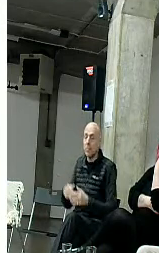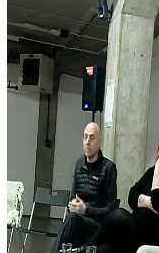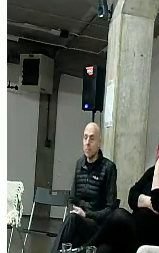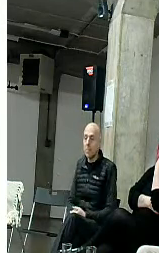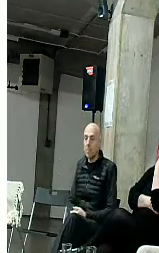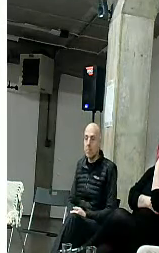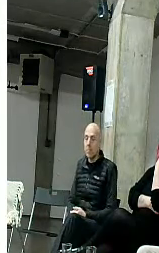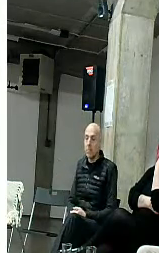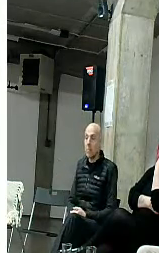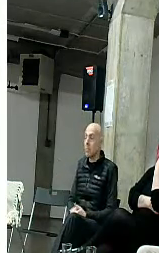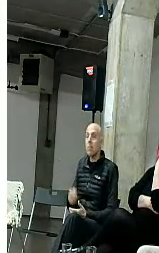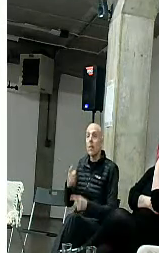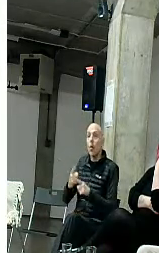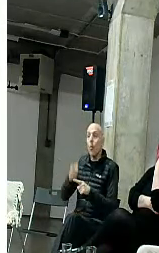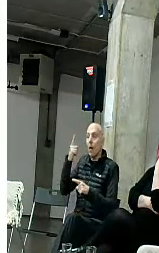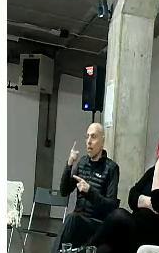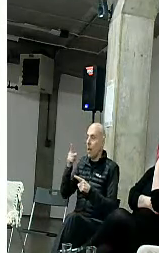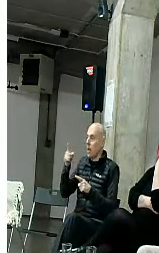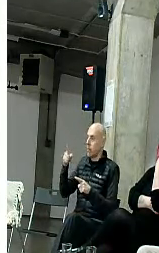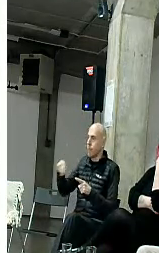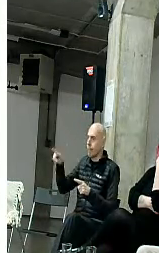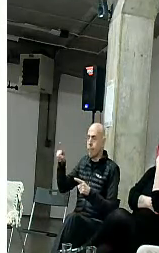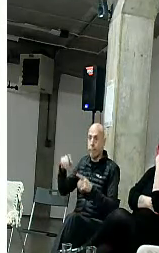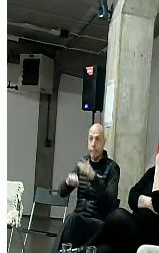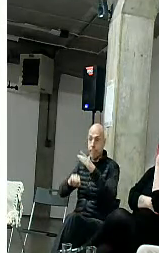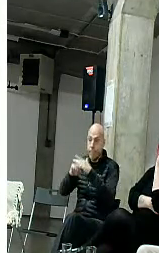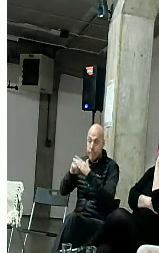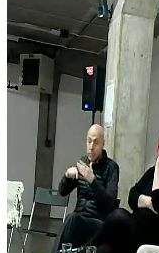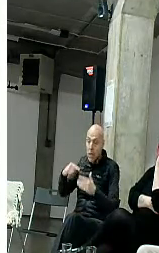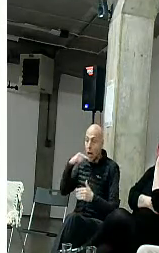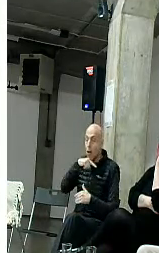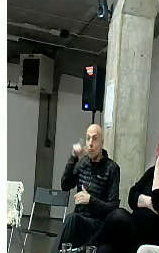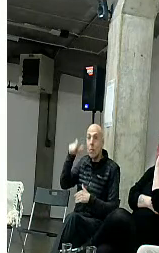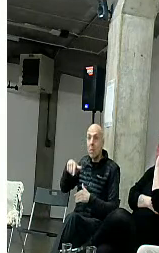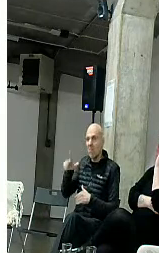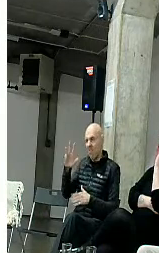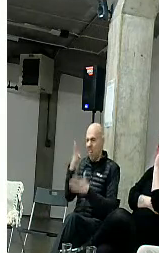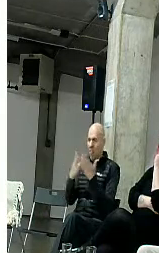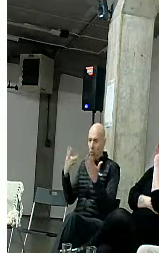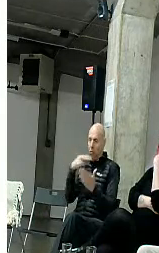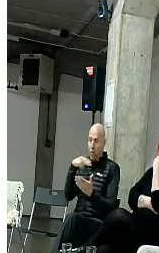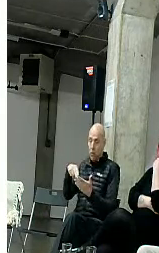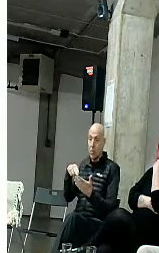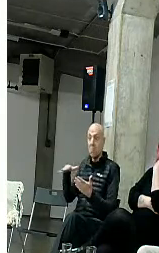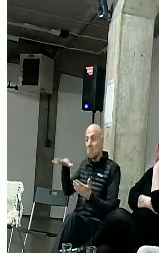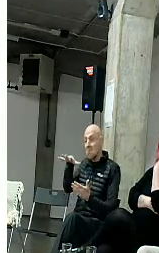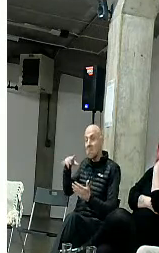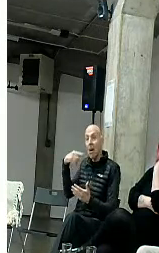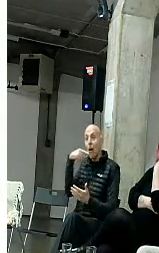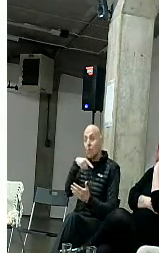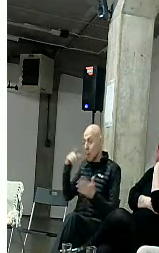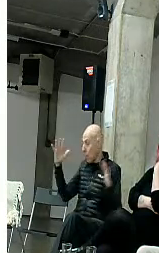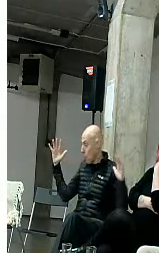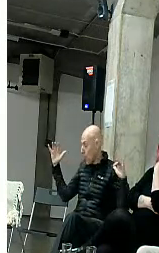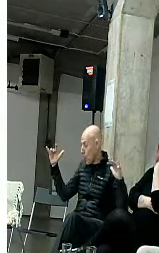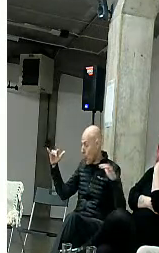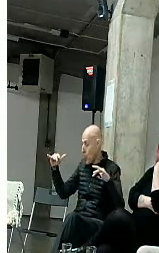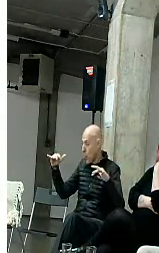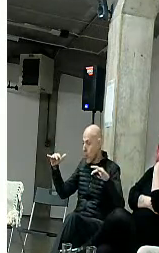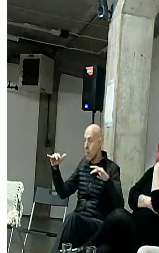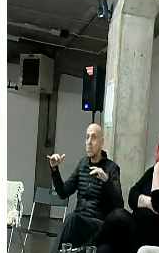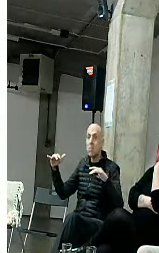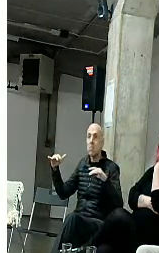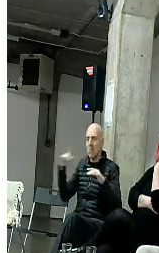A crowd quickly of up to 100 people, because it was like 3:30 in the afternoon, at the